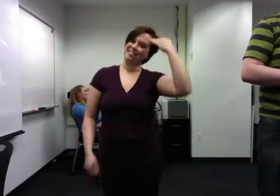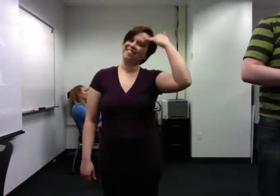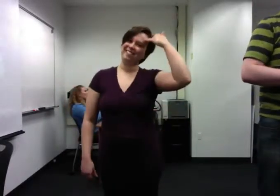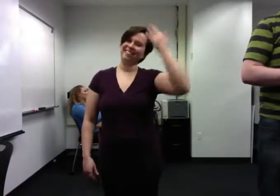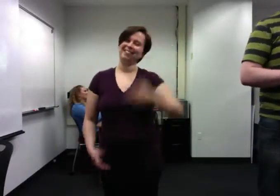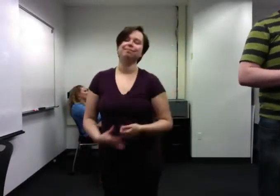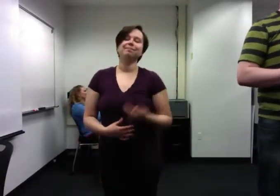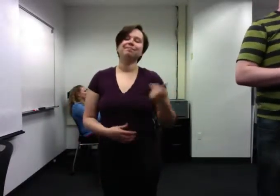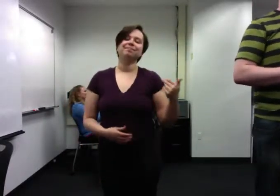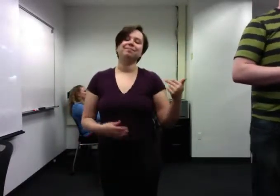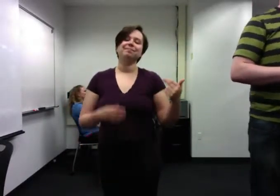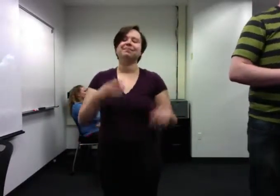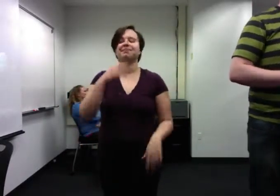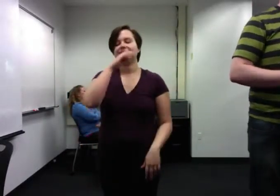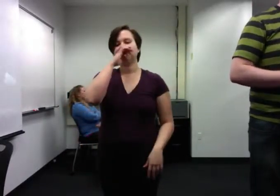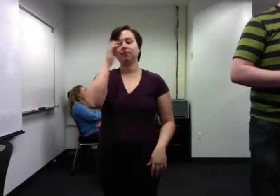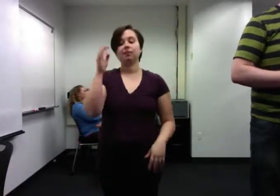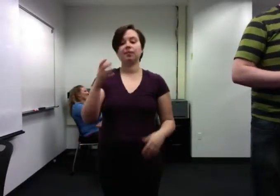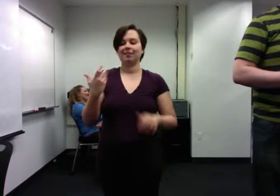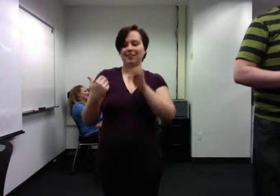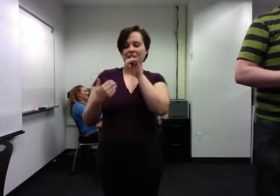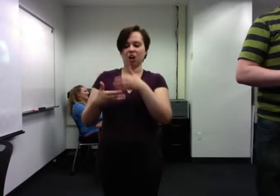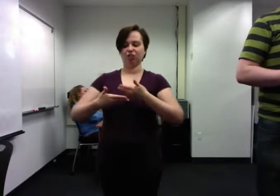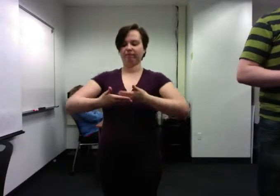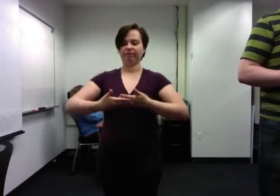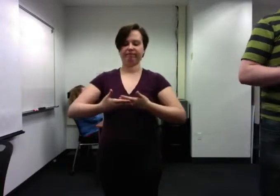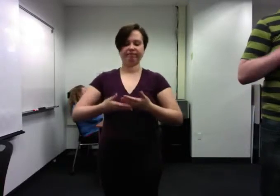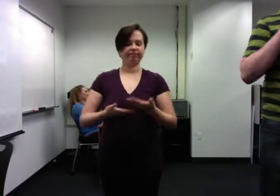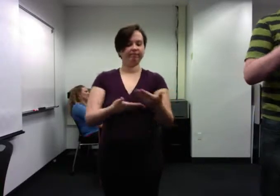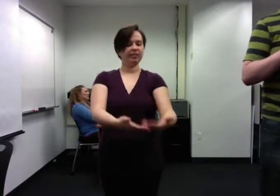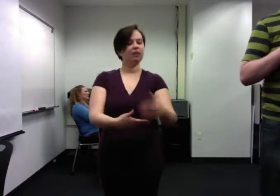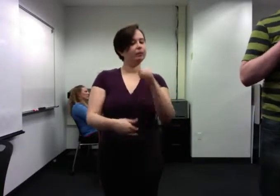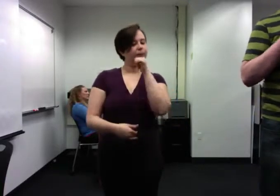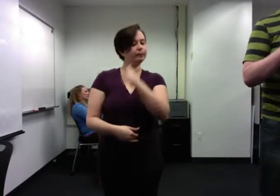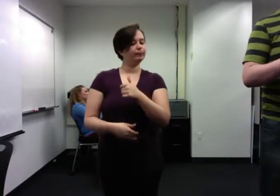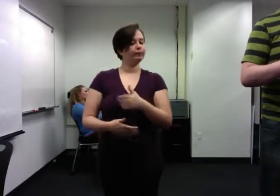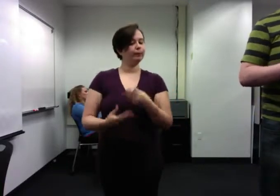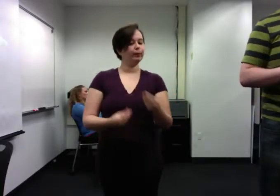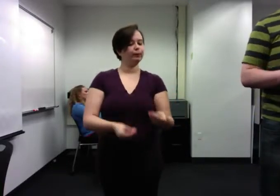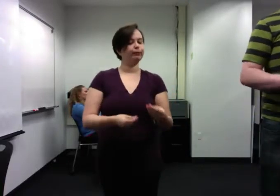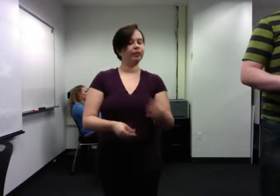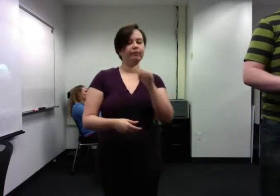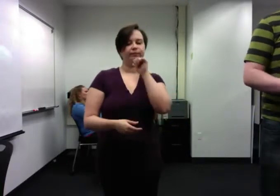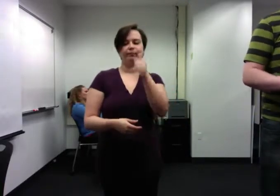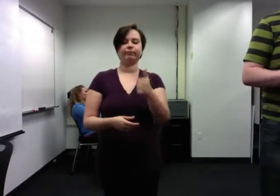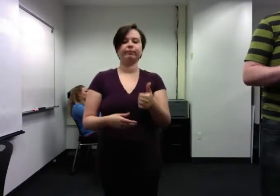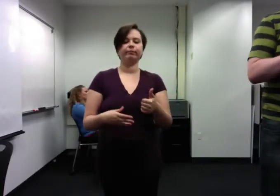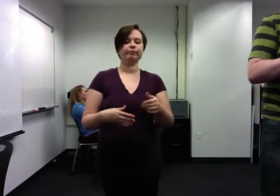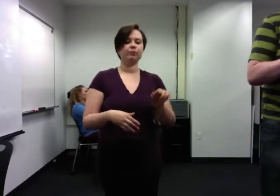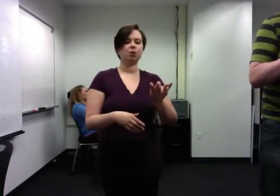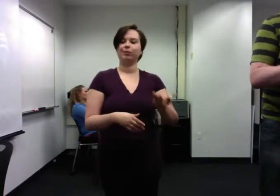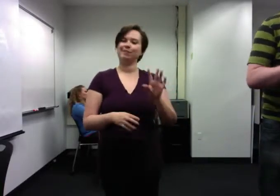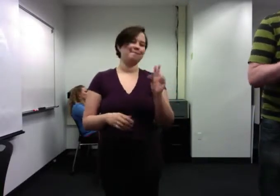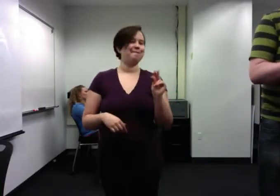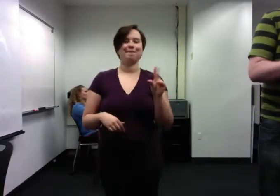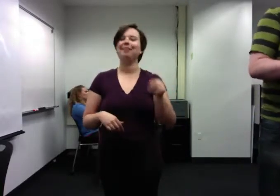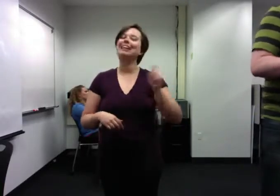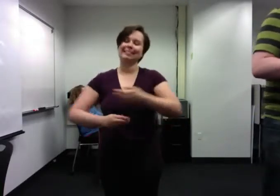Instead of, you know, leave them there and don't you spoil them and don't you touch them and so on and so forth. But anyway, Leilani was going through a lot of things, and for